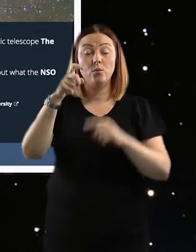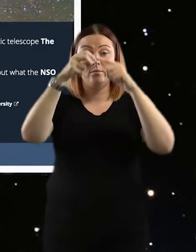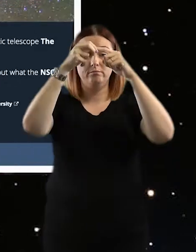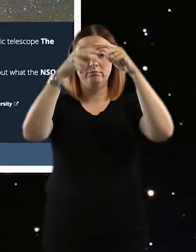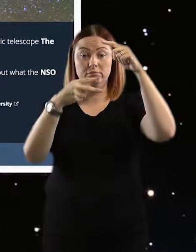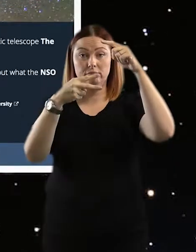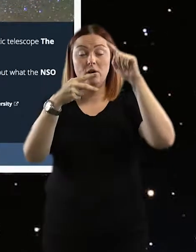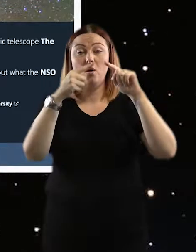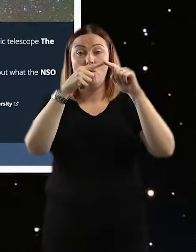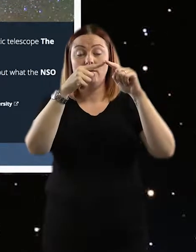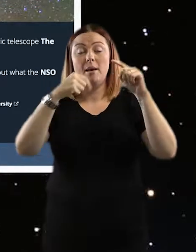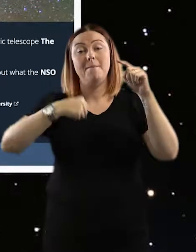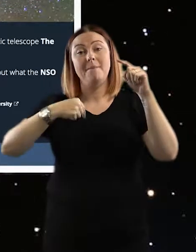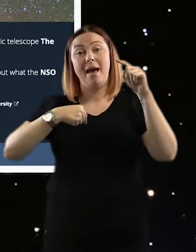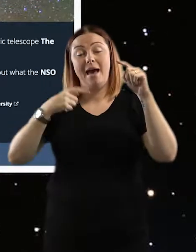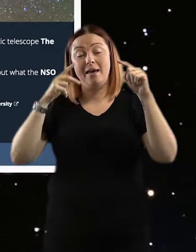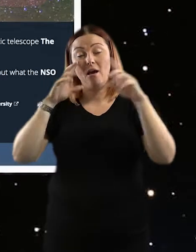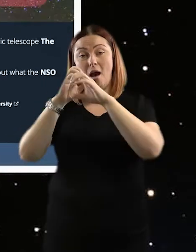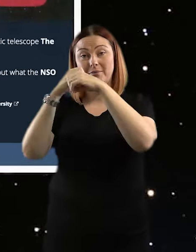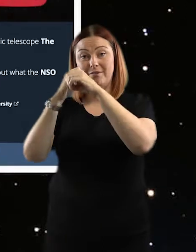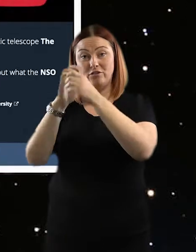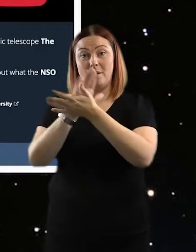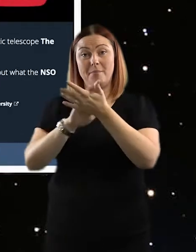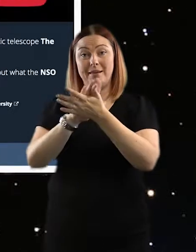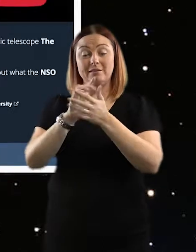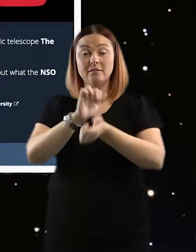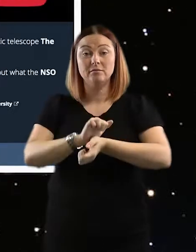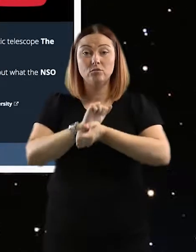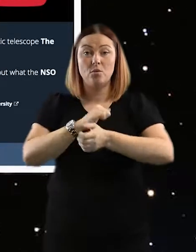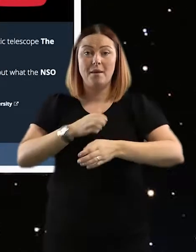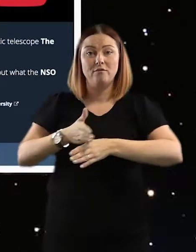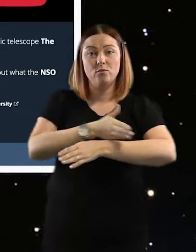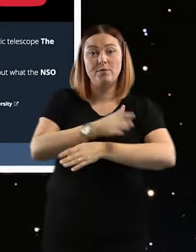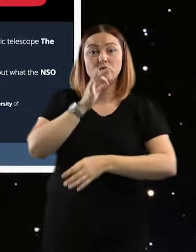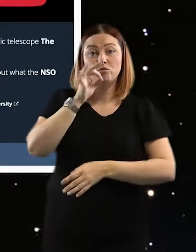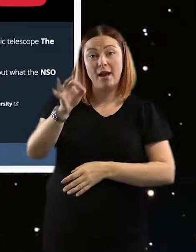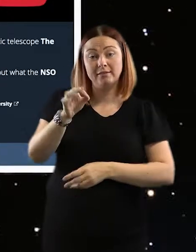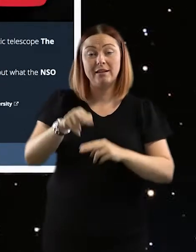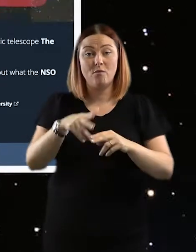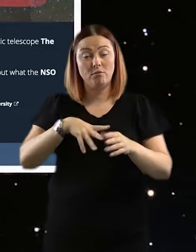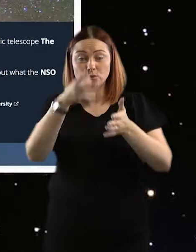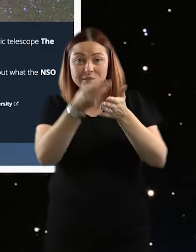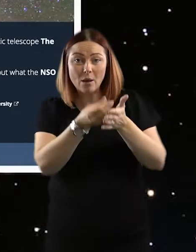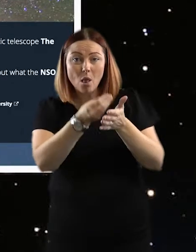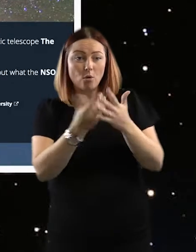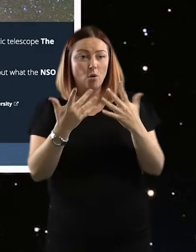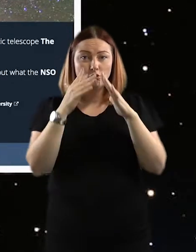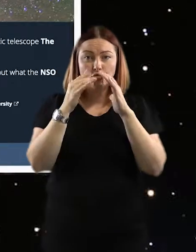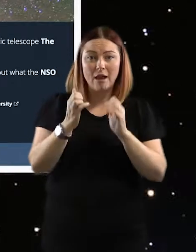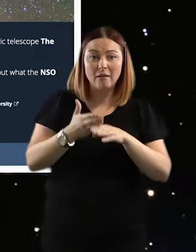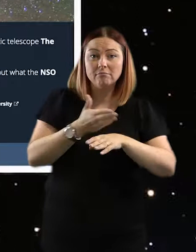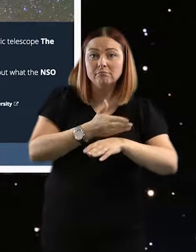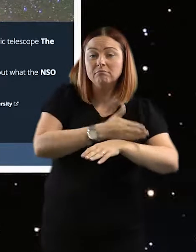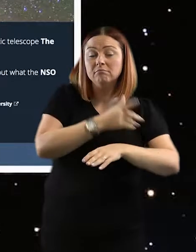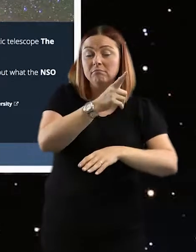options. One is My Observations, which is the part of the website that stores my previous requests. So if I wanted to download any or check the status of